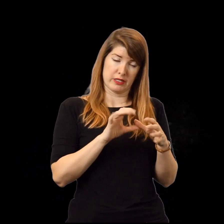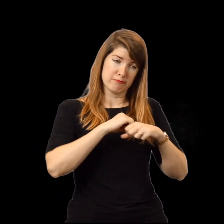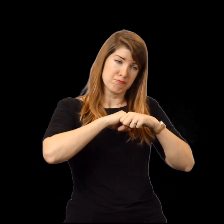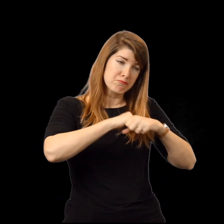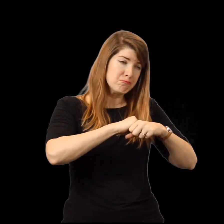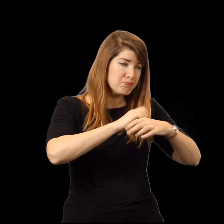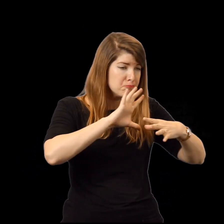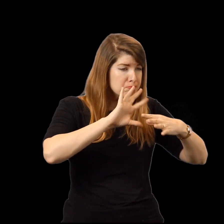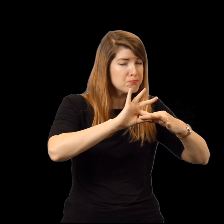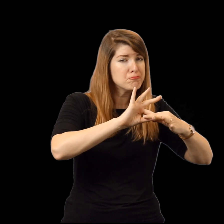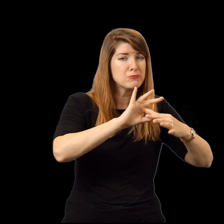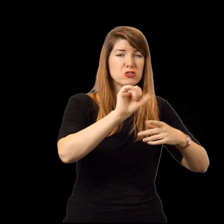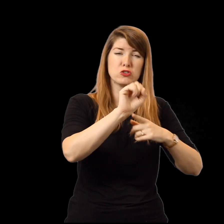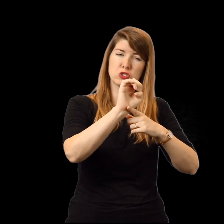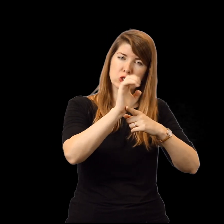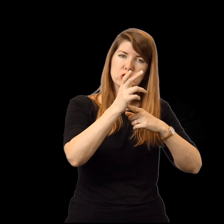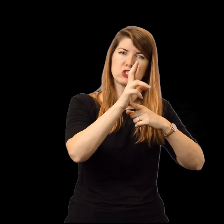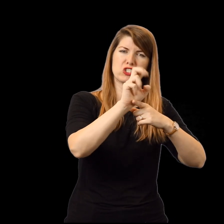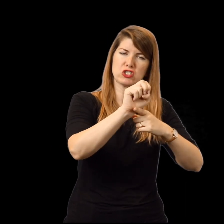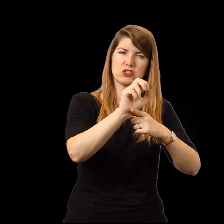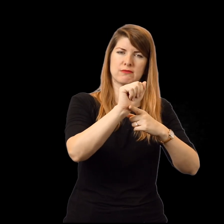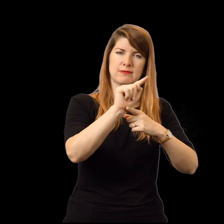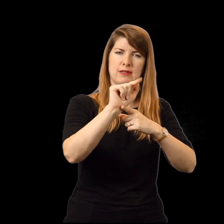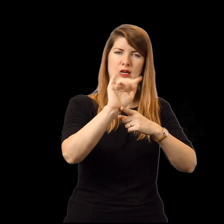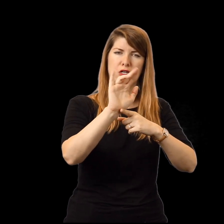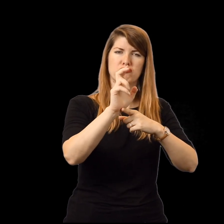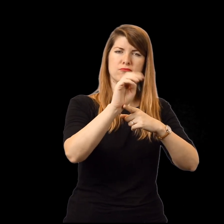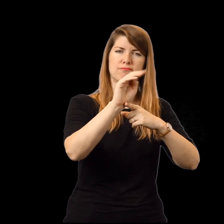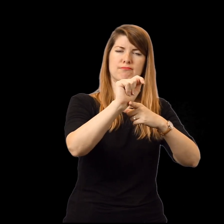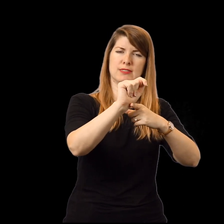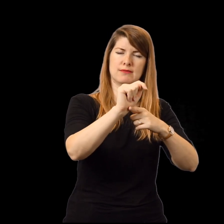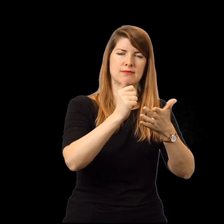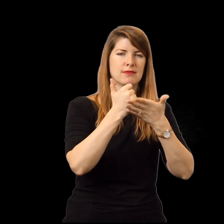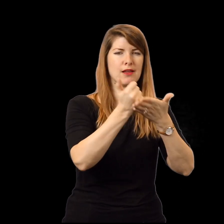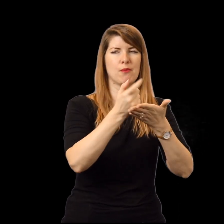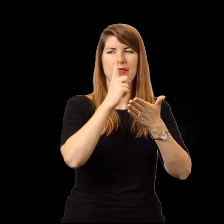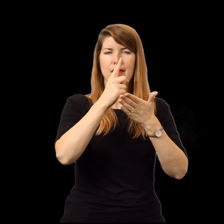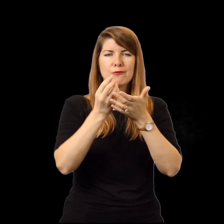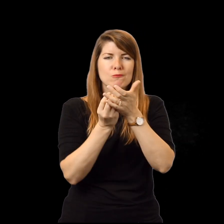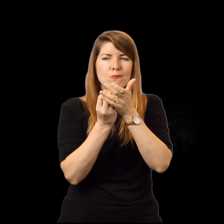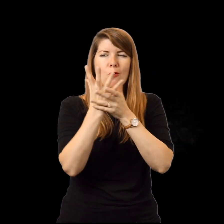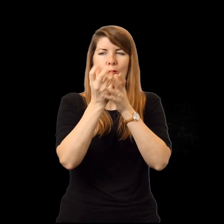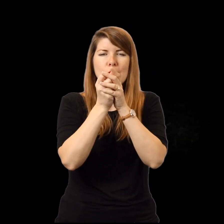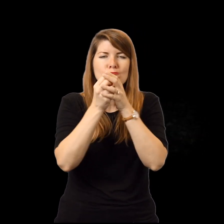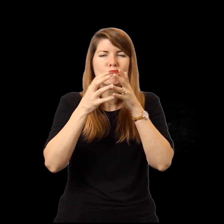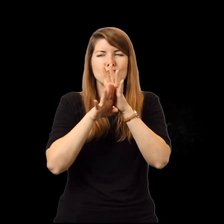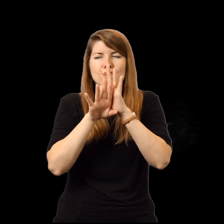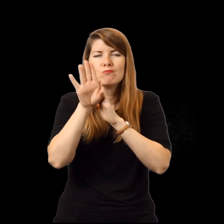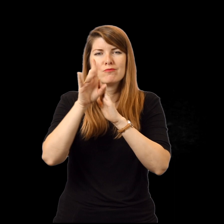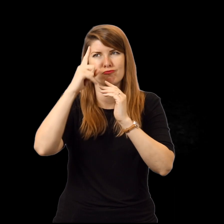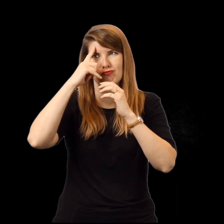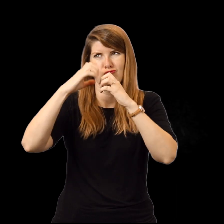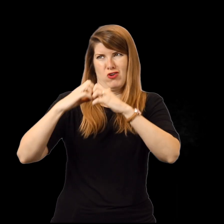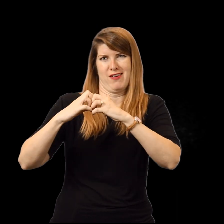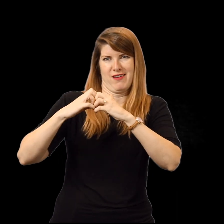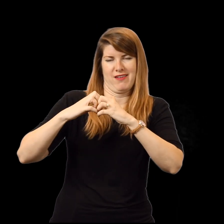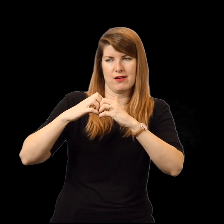secure attachment relationships are critical to helping the growing brain, the growing